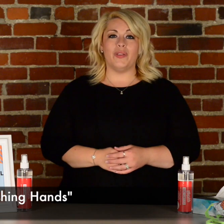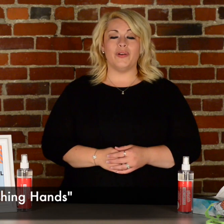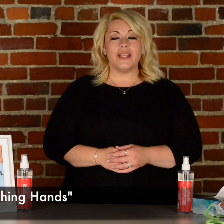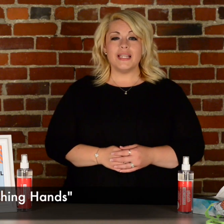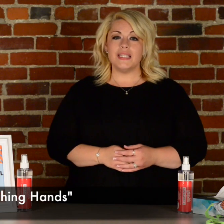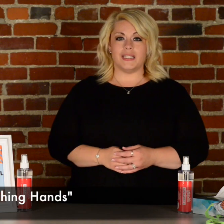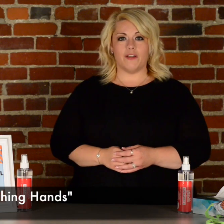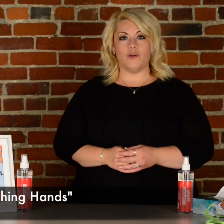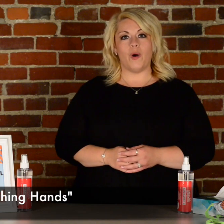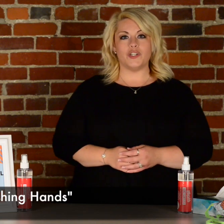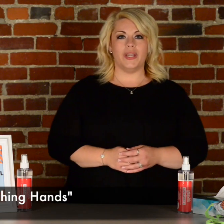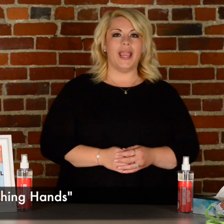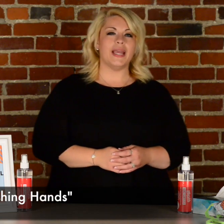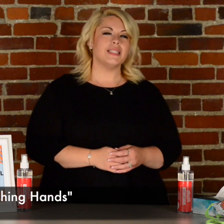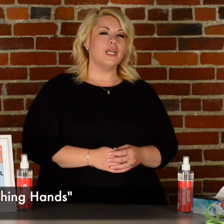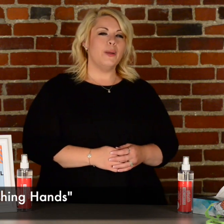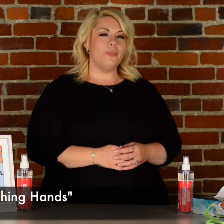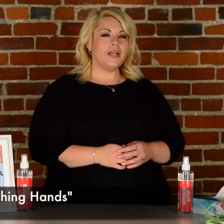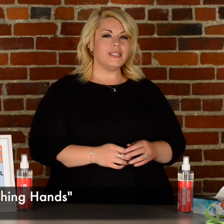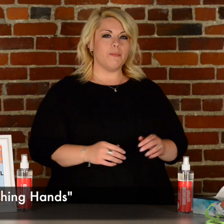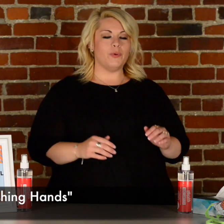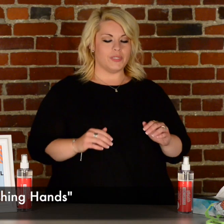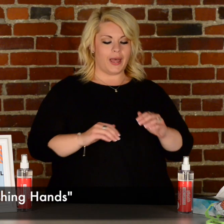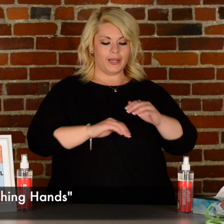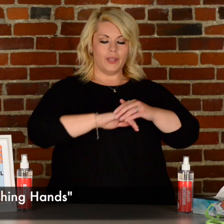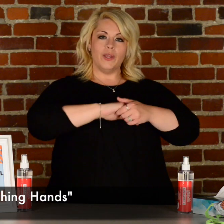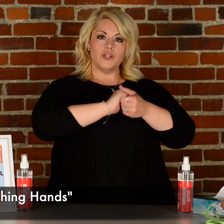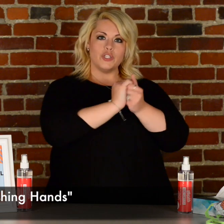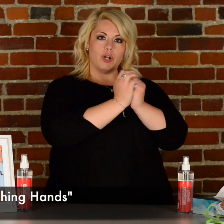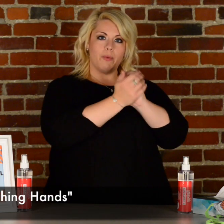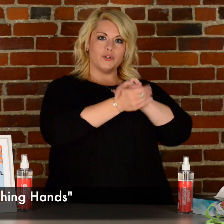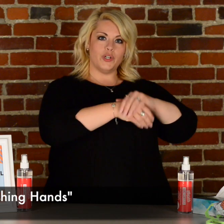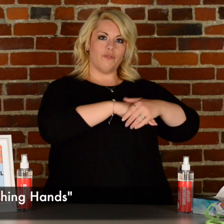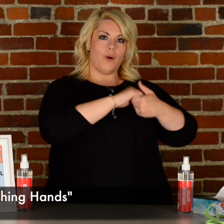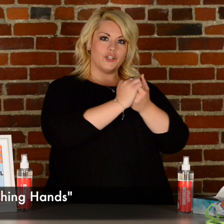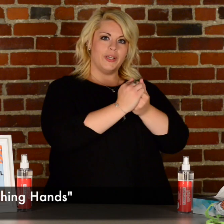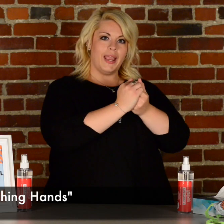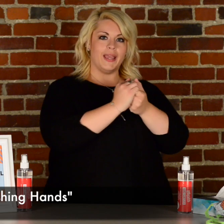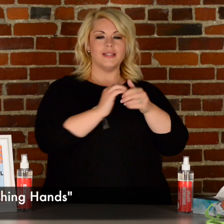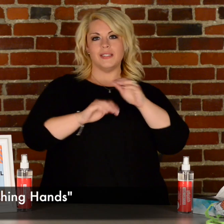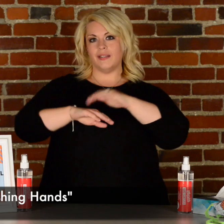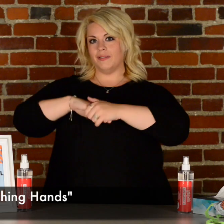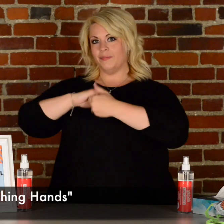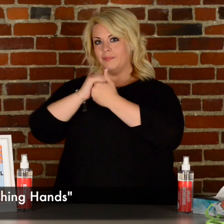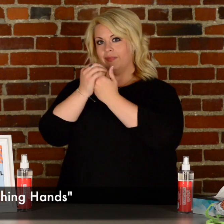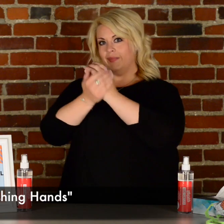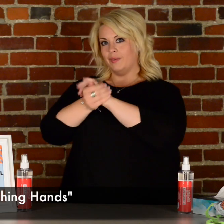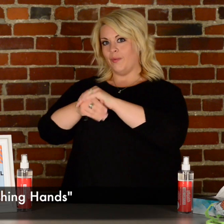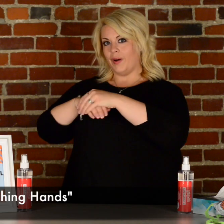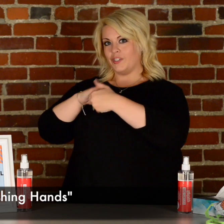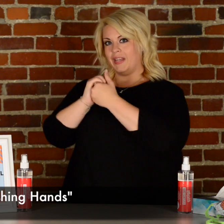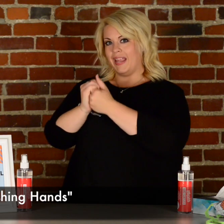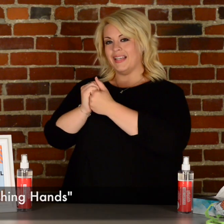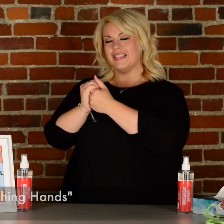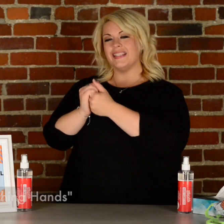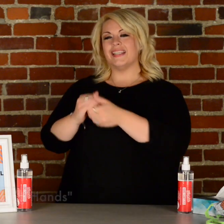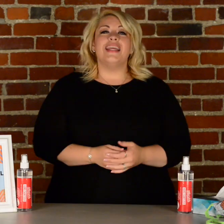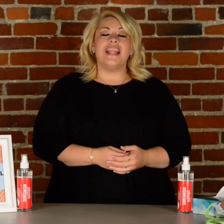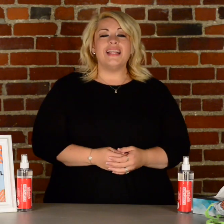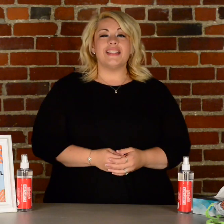learn is the sign for washing hands. Pretty simple sign. Just our motion of washing hands. Washing hands. The next